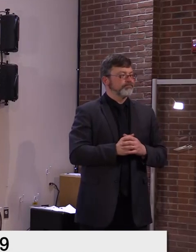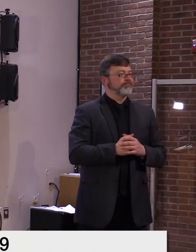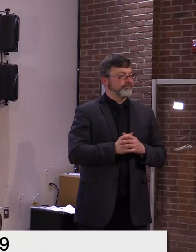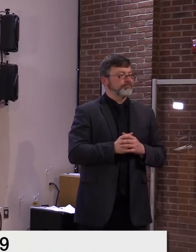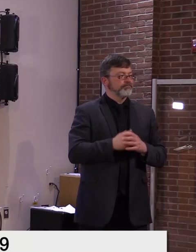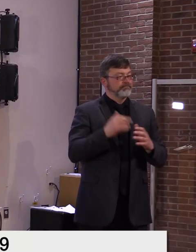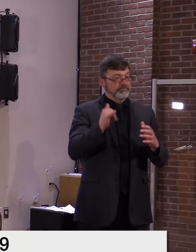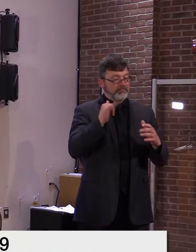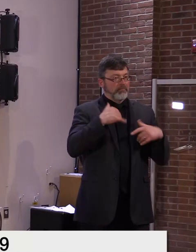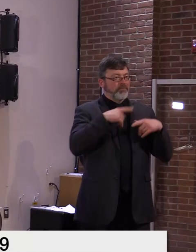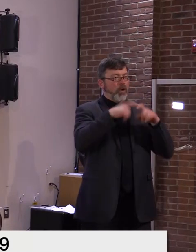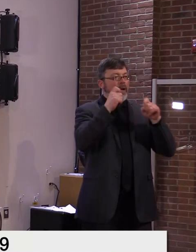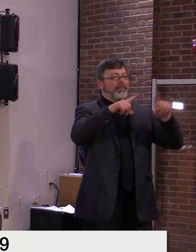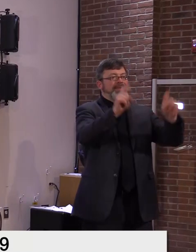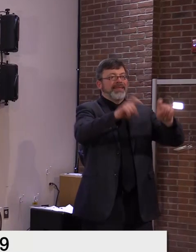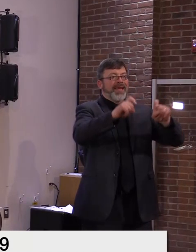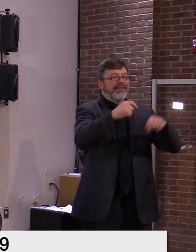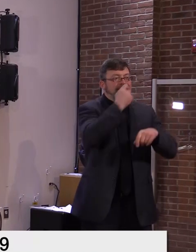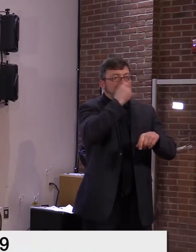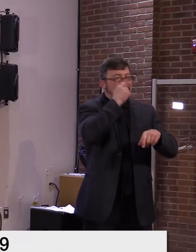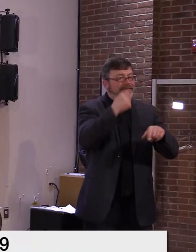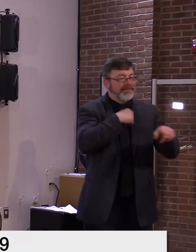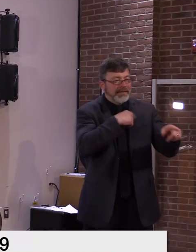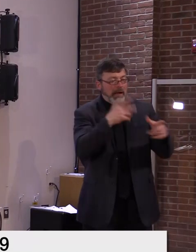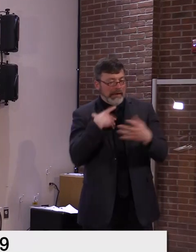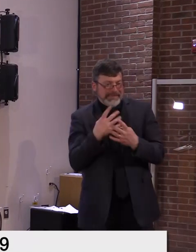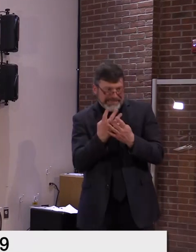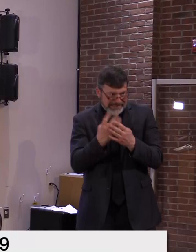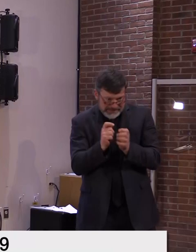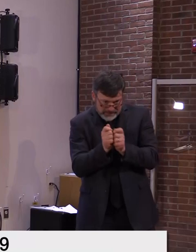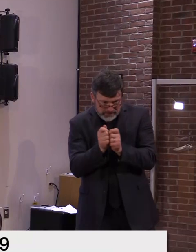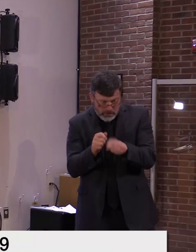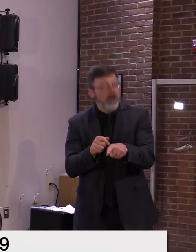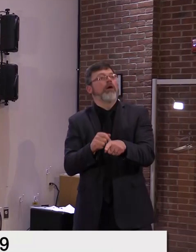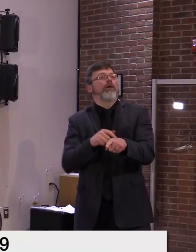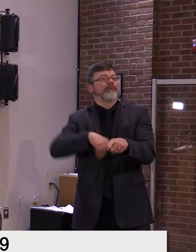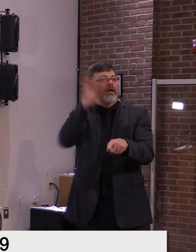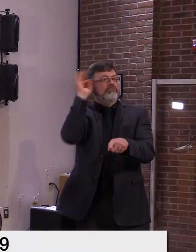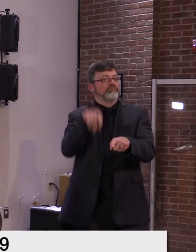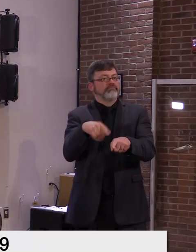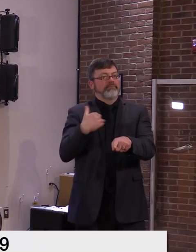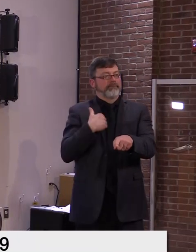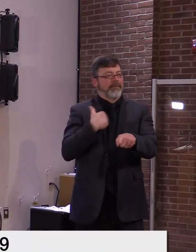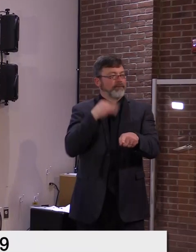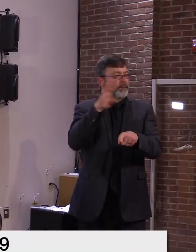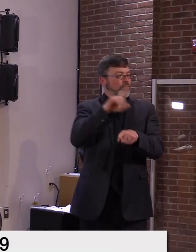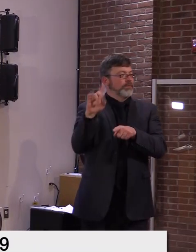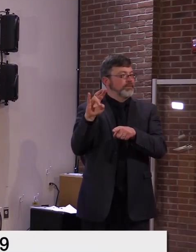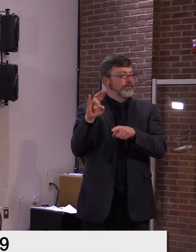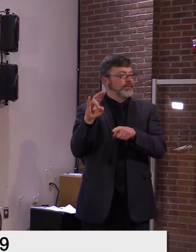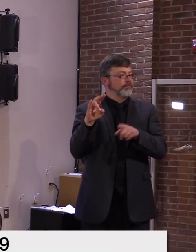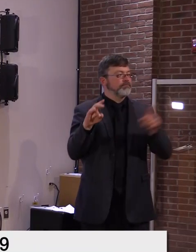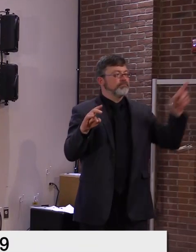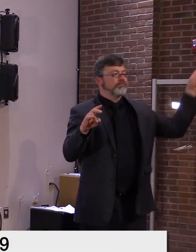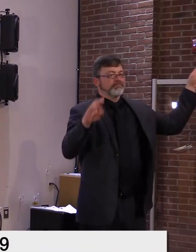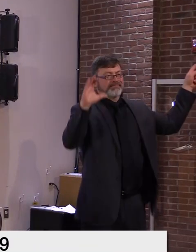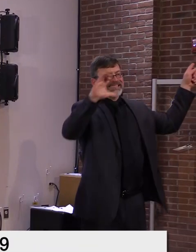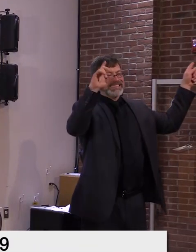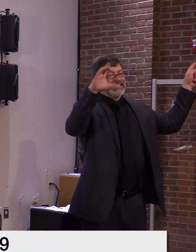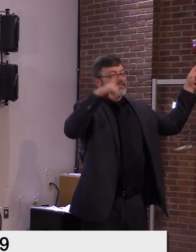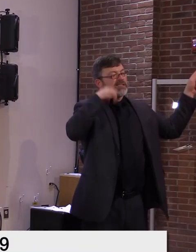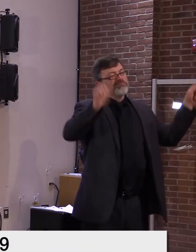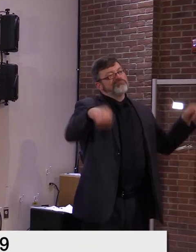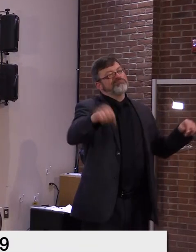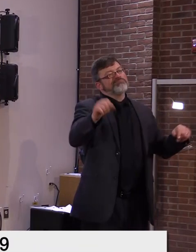specimens. This is entirely consistent with the CDC's proclamation that the strain is indeed becoming